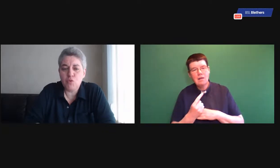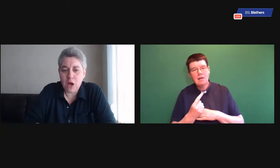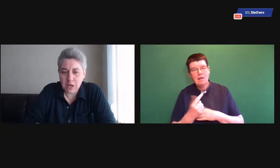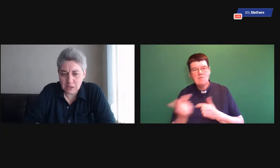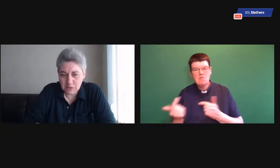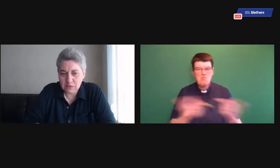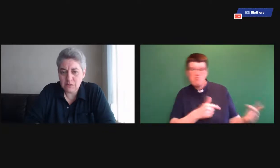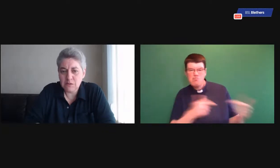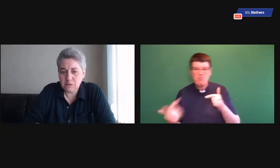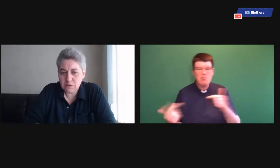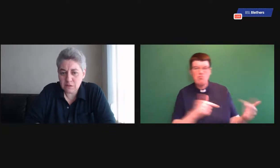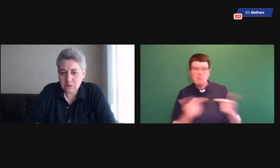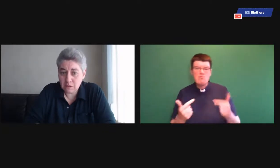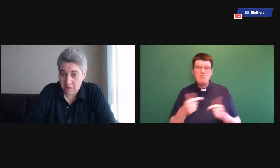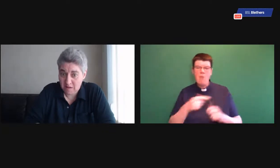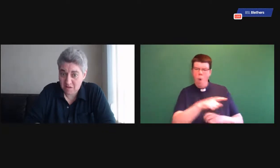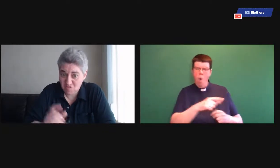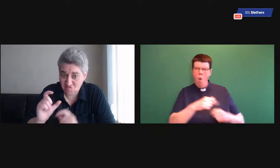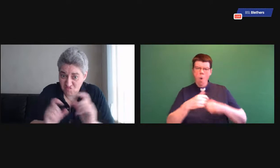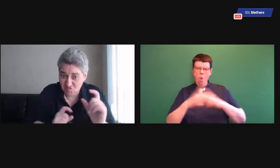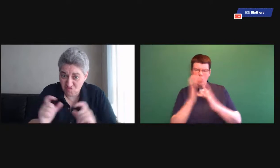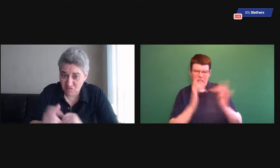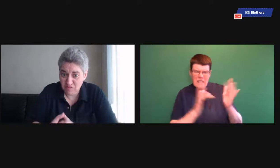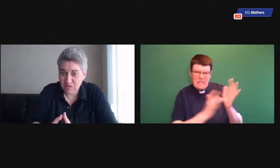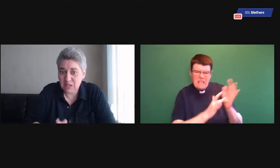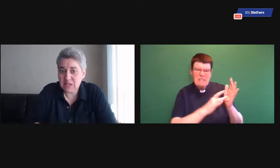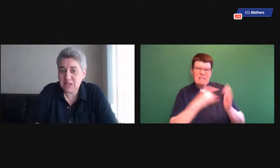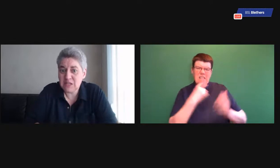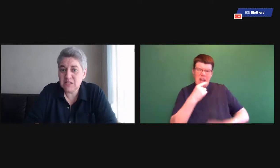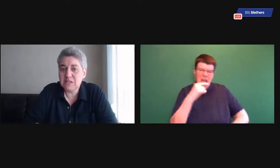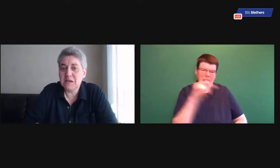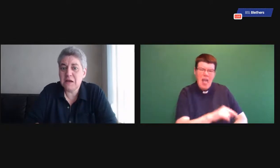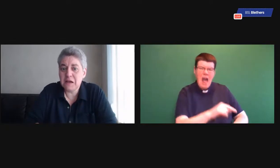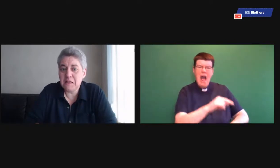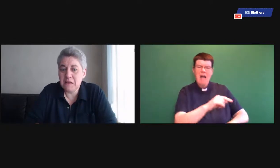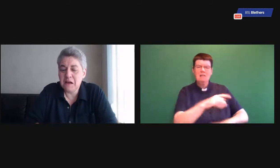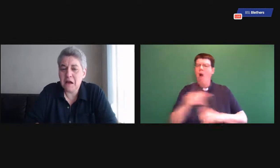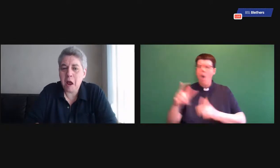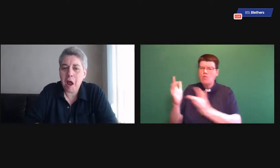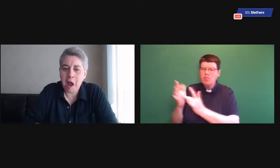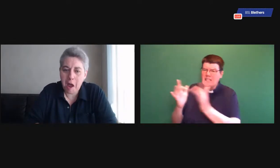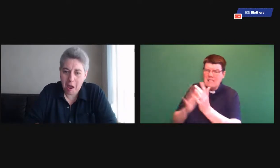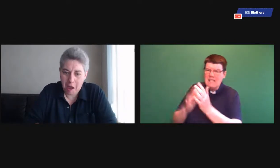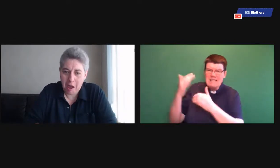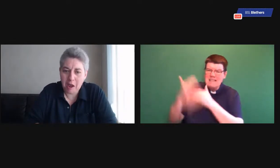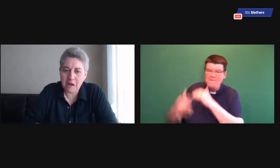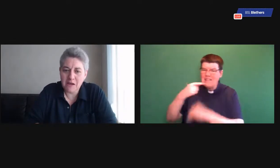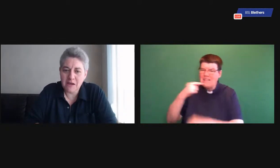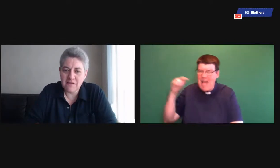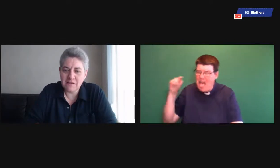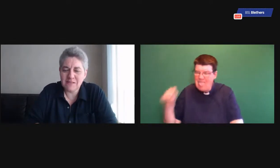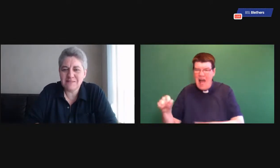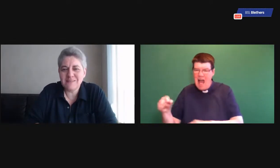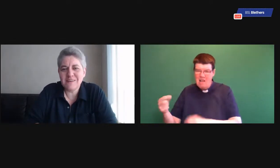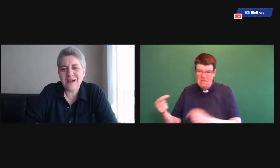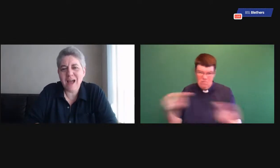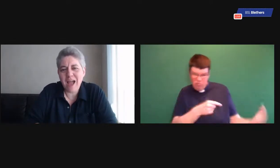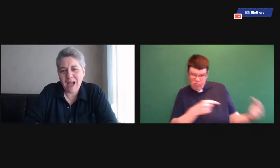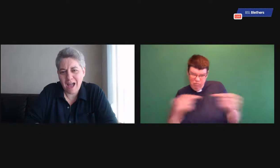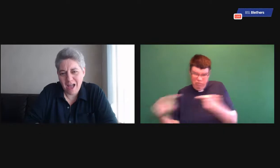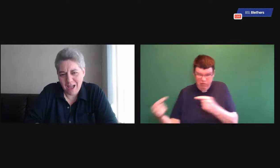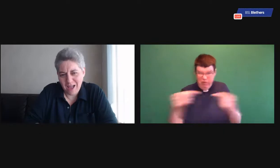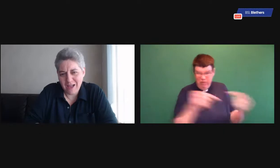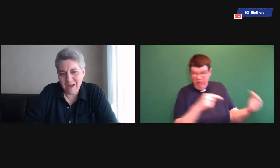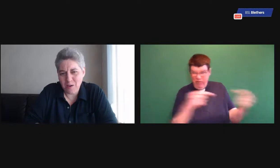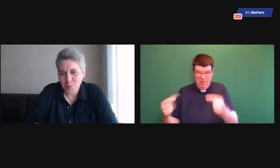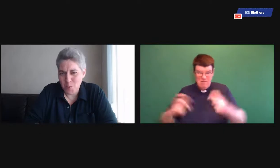could last for hours. So they would take something from the Bible, something that Jesus said, or you were